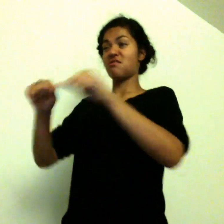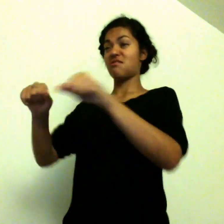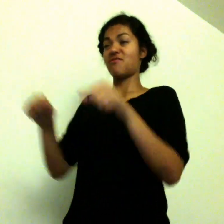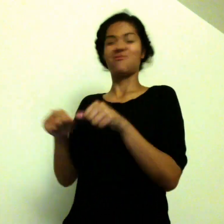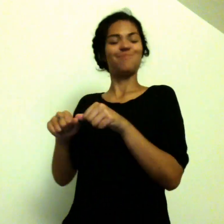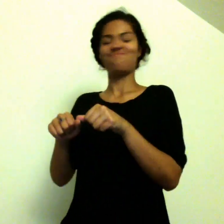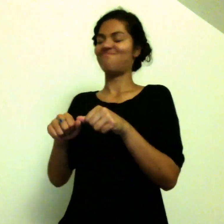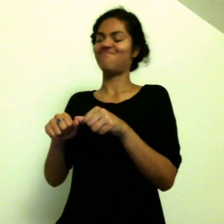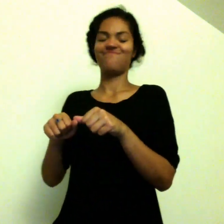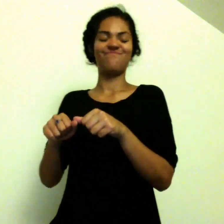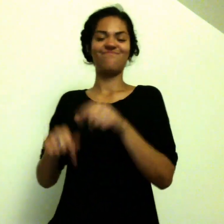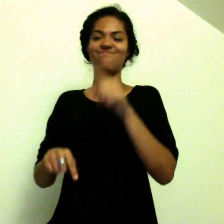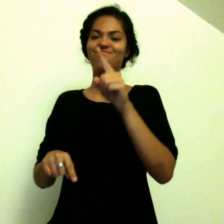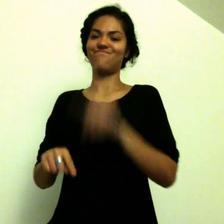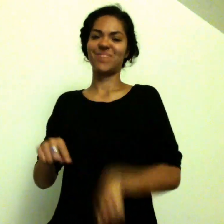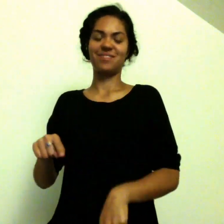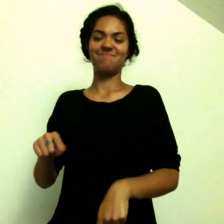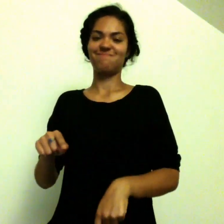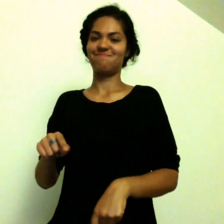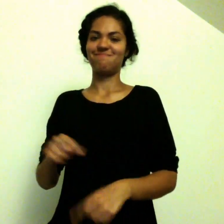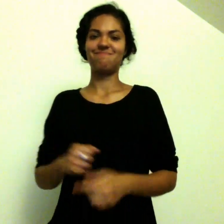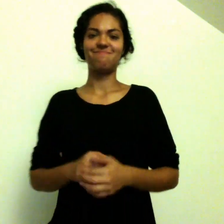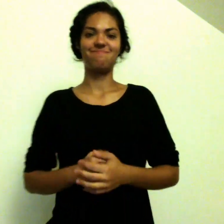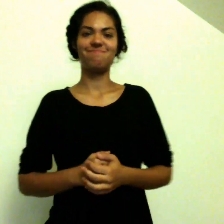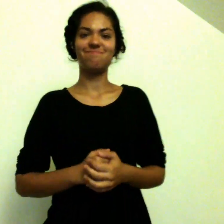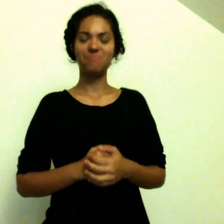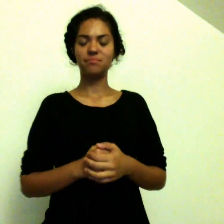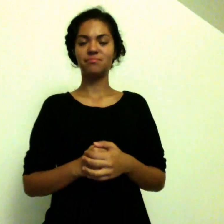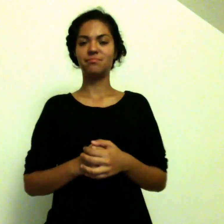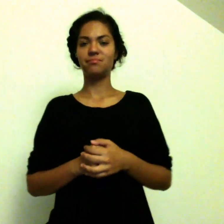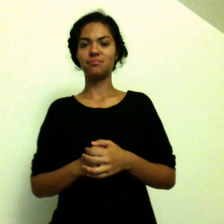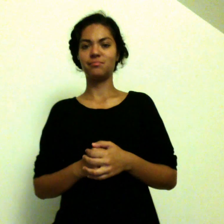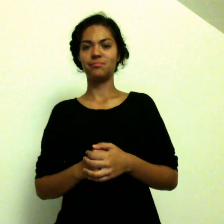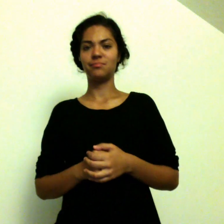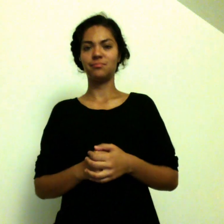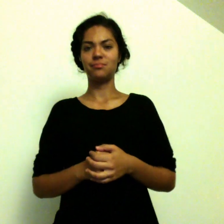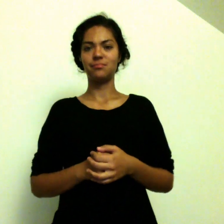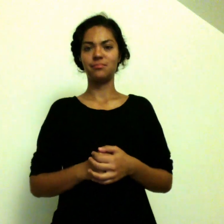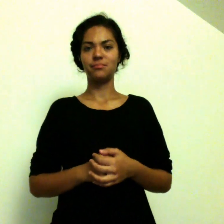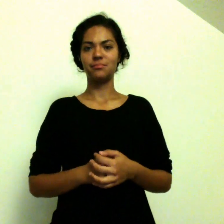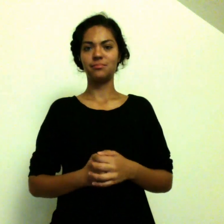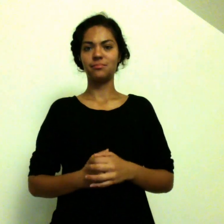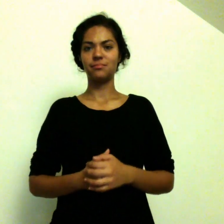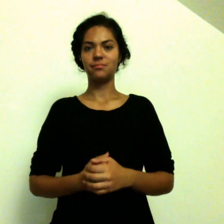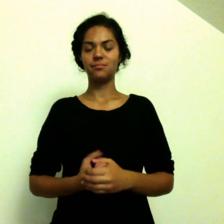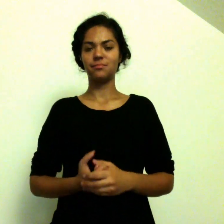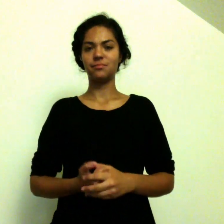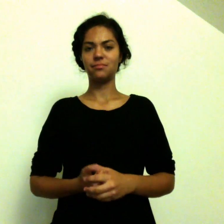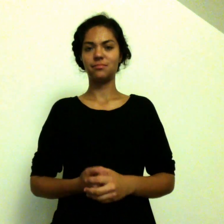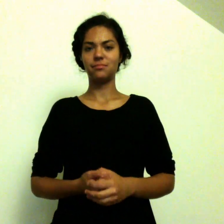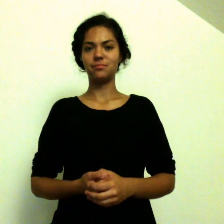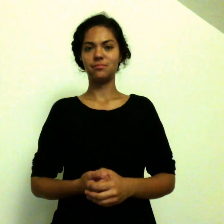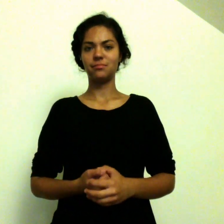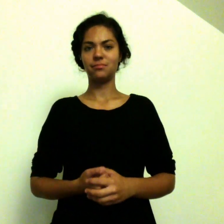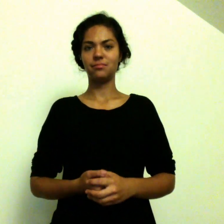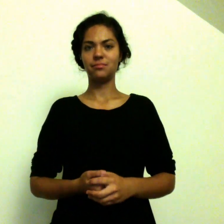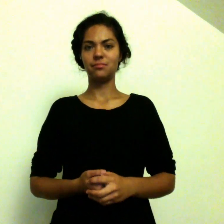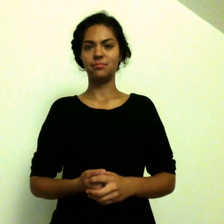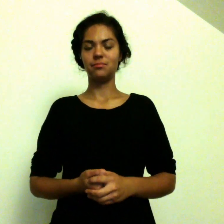if you rise from that plane to a loftier one, you will find at once that they are completely untenable. They simply